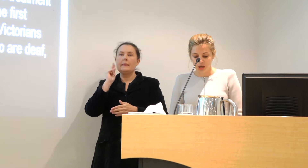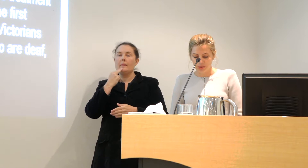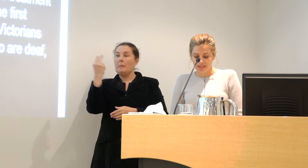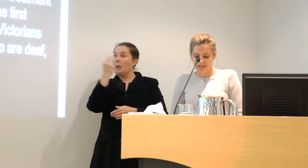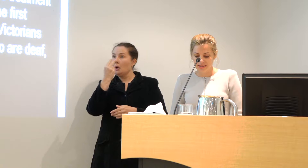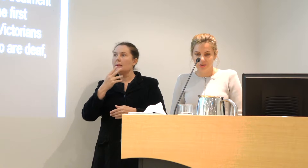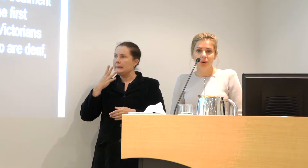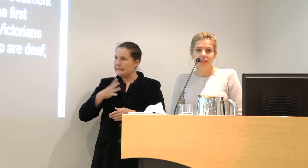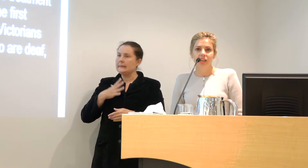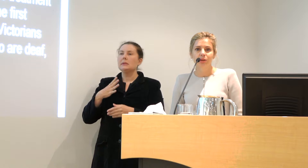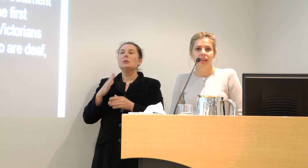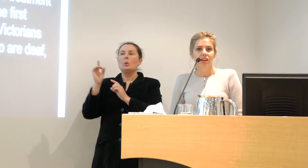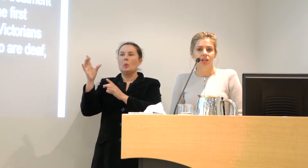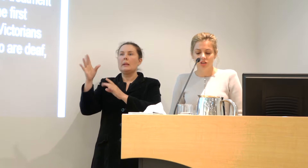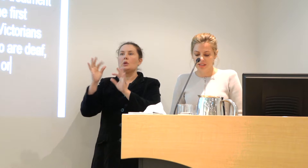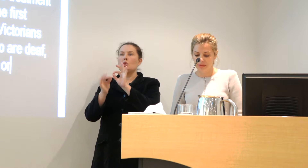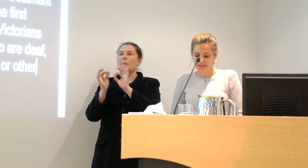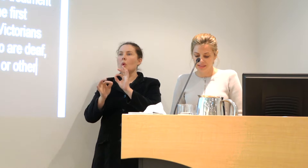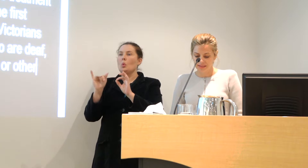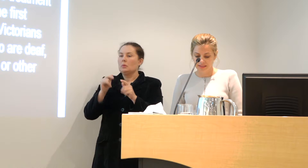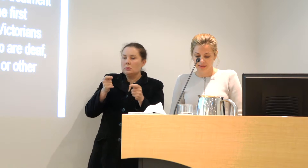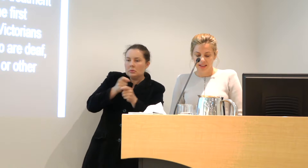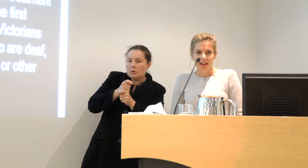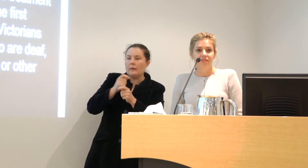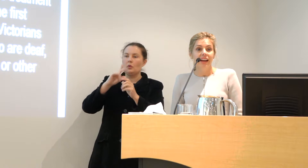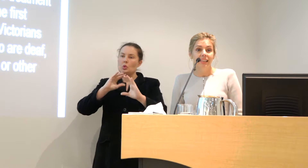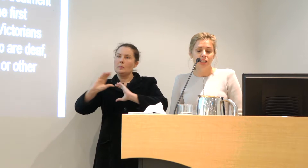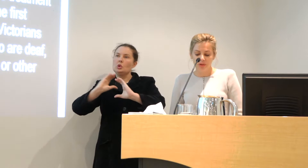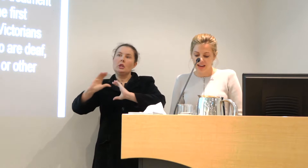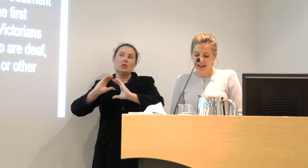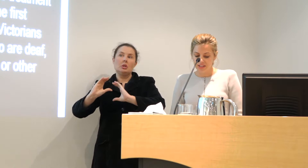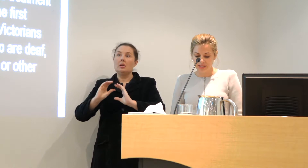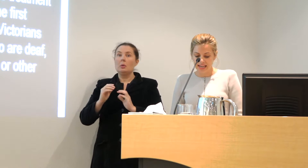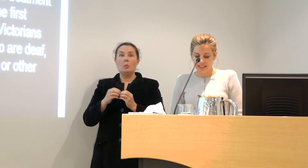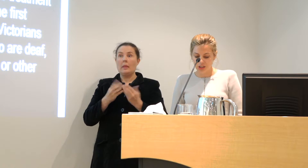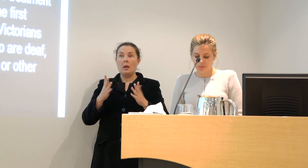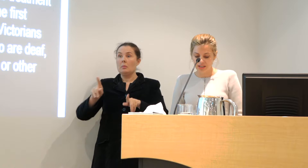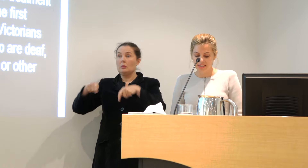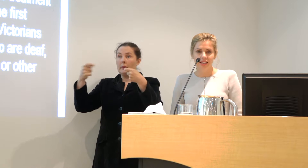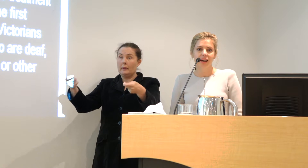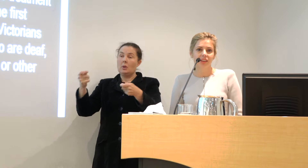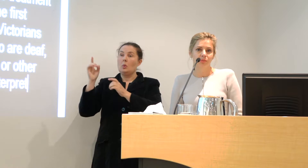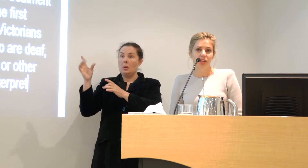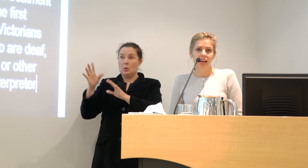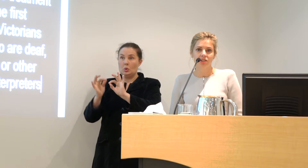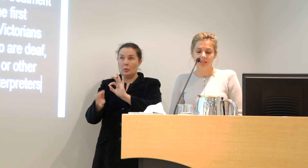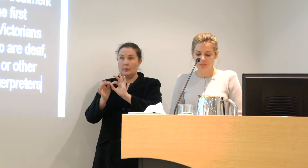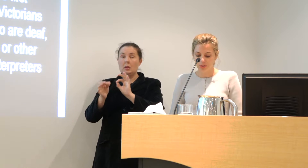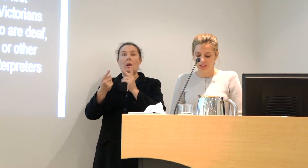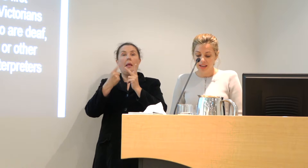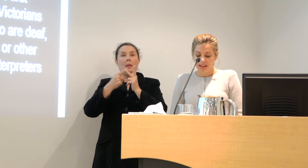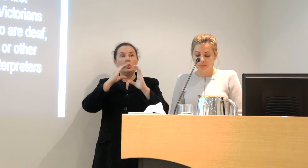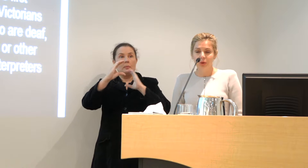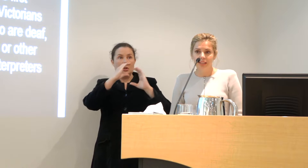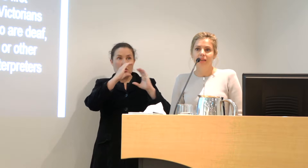Auslan interpreters or other communication adjustments. And failing to provide Auslan interpreters and other communication